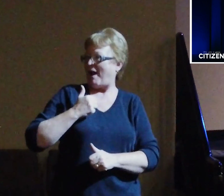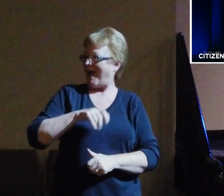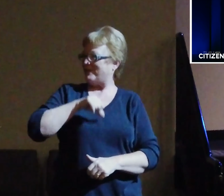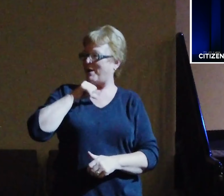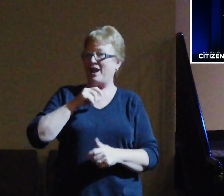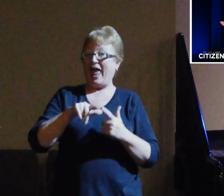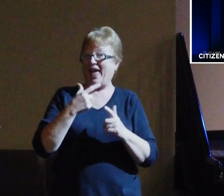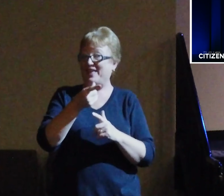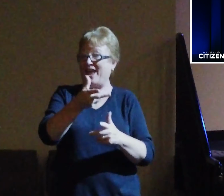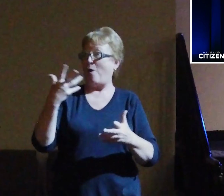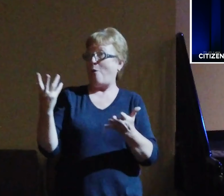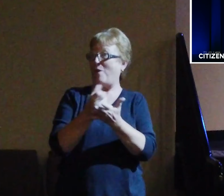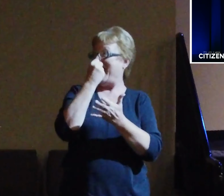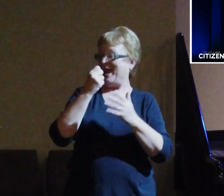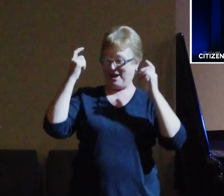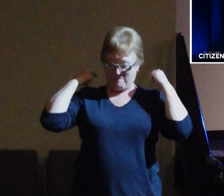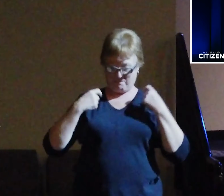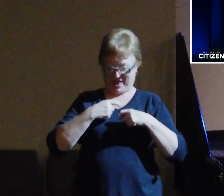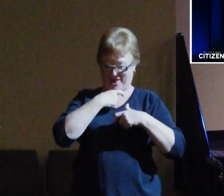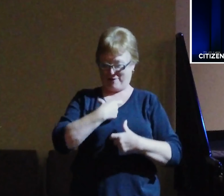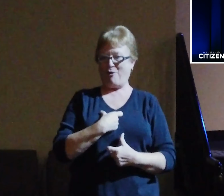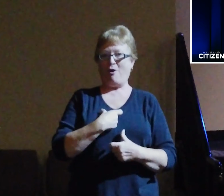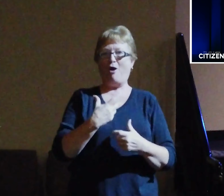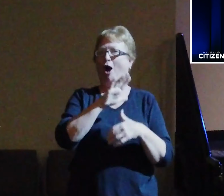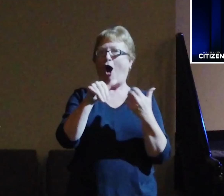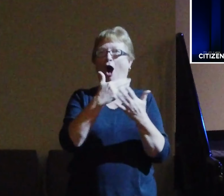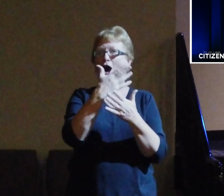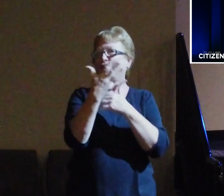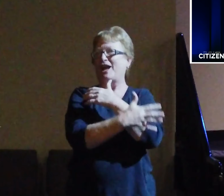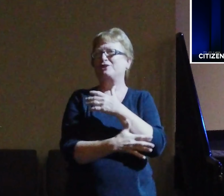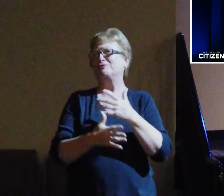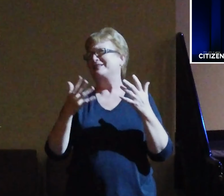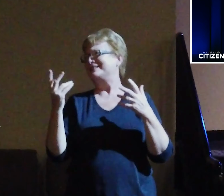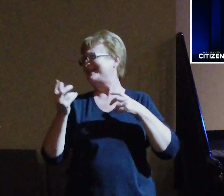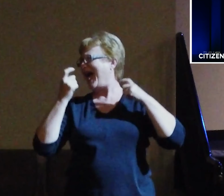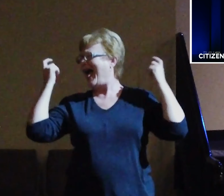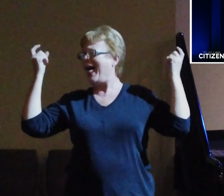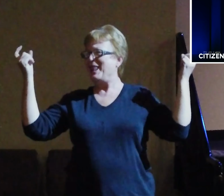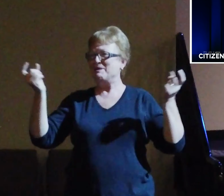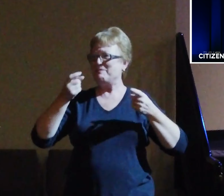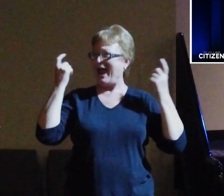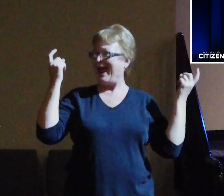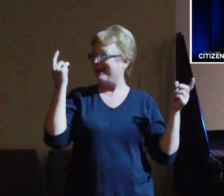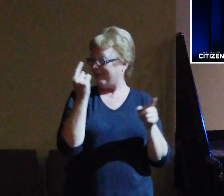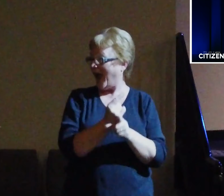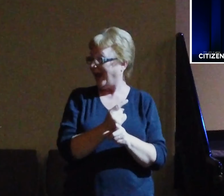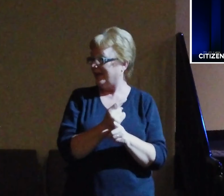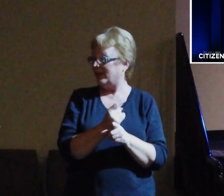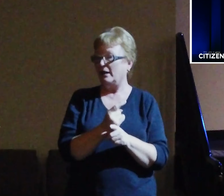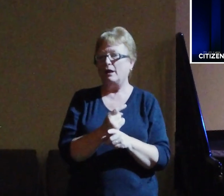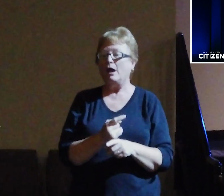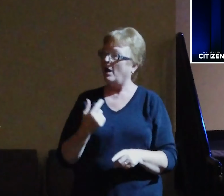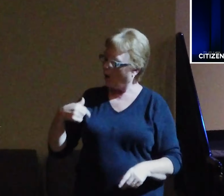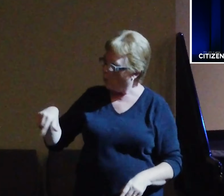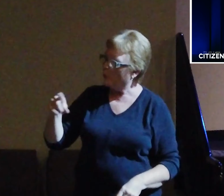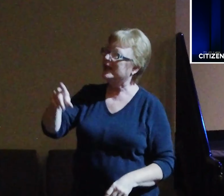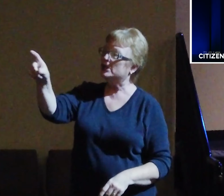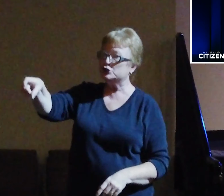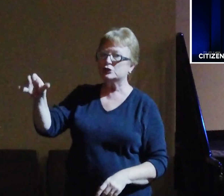medal, the whole country celebrates and exalts the one who won that medal. As Christians, we too should be marching